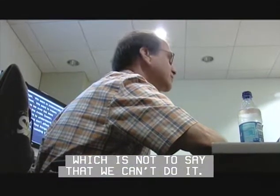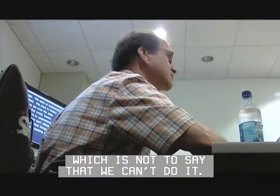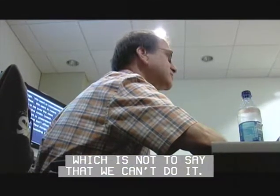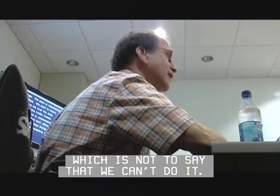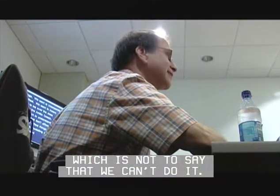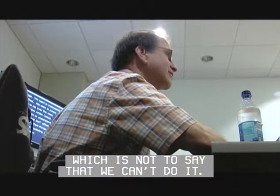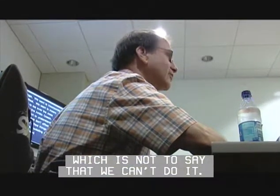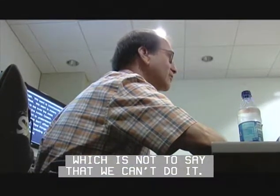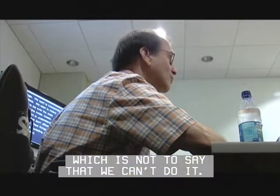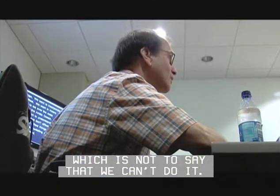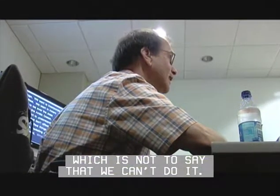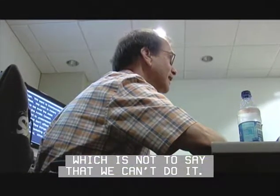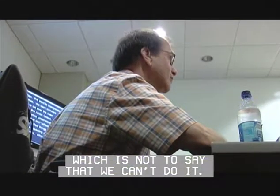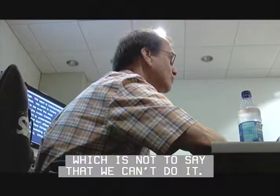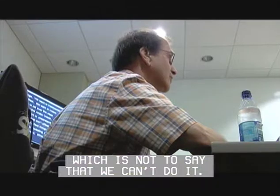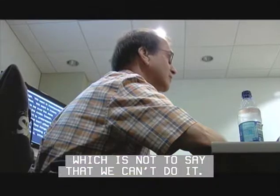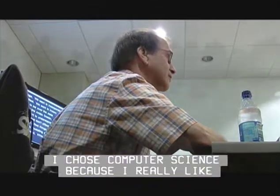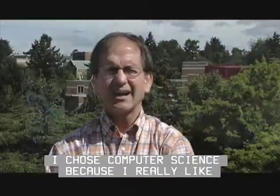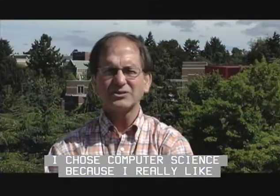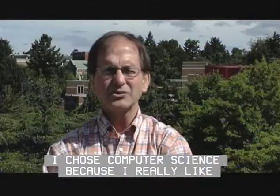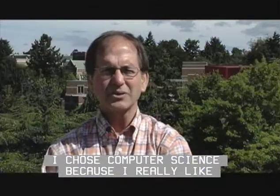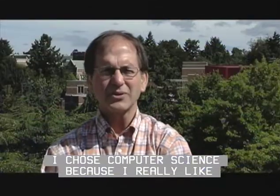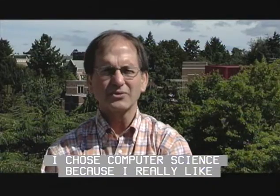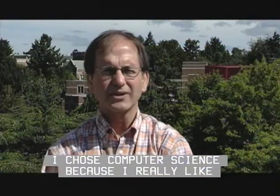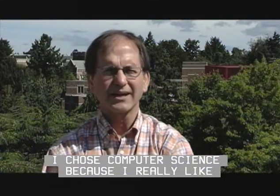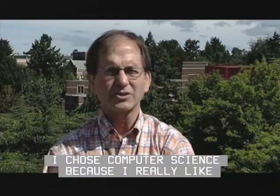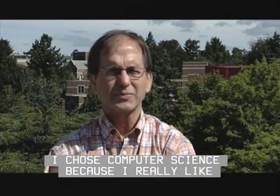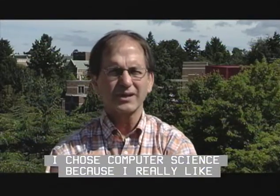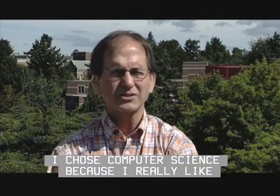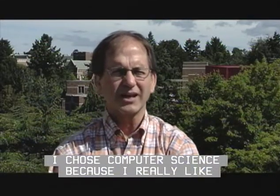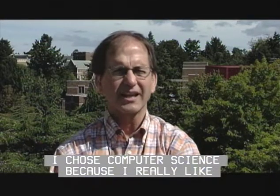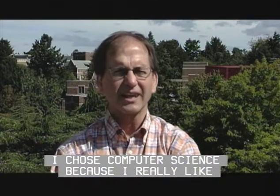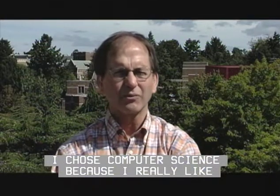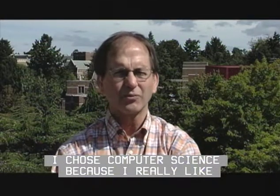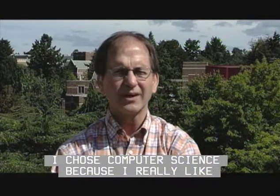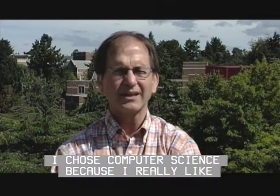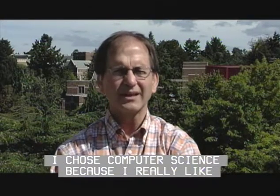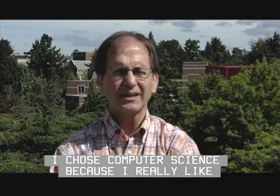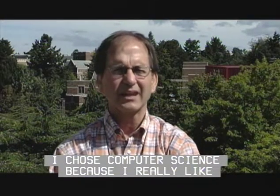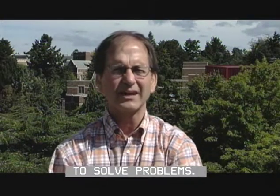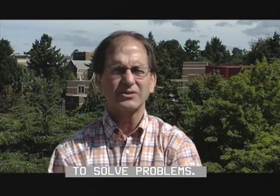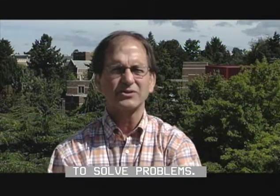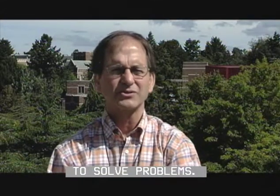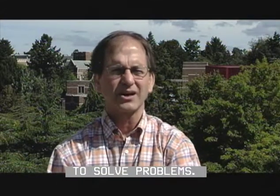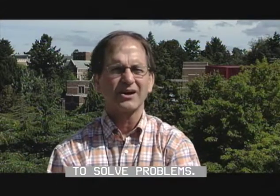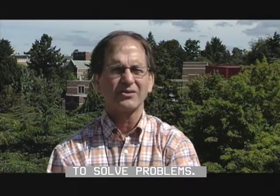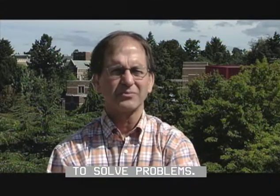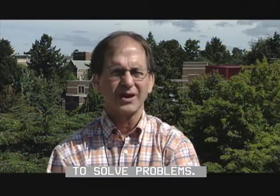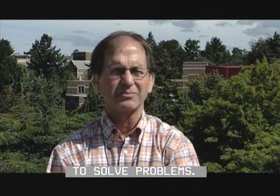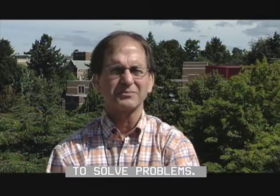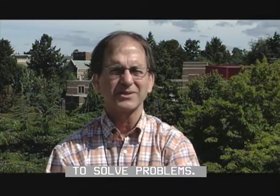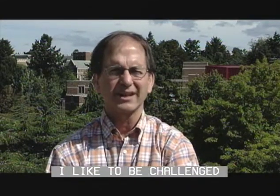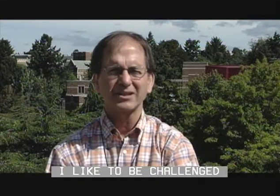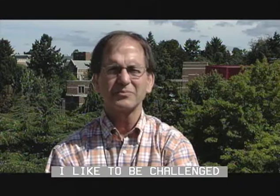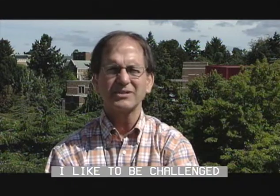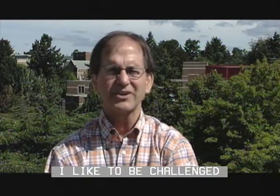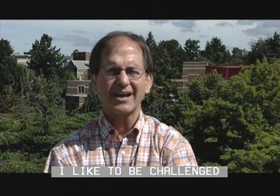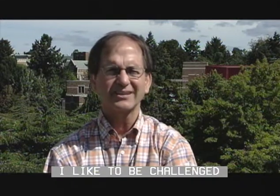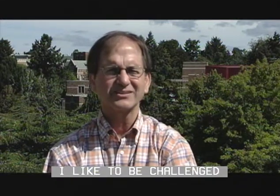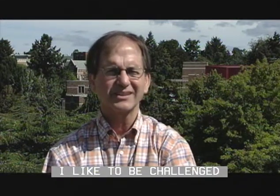is not to say that we can't do it. I chose computer science because I really like to solve problems. I like to be challenged and